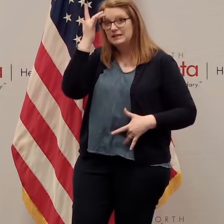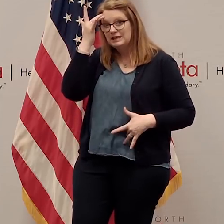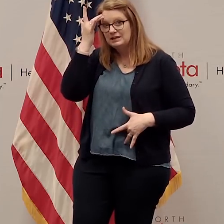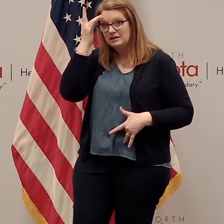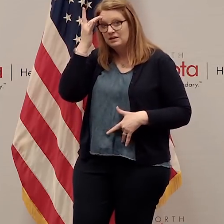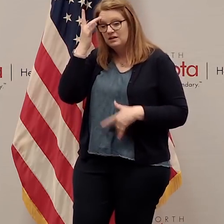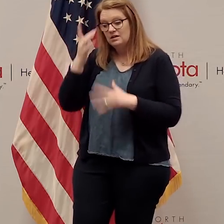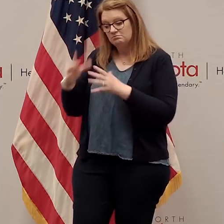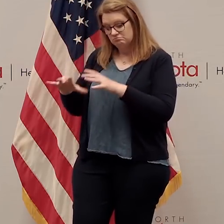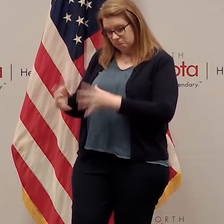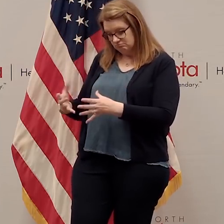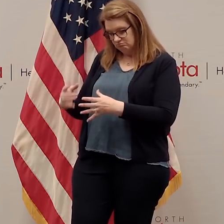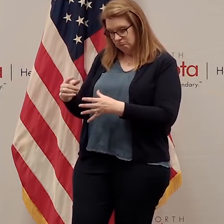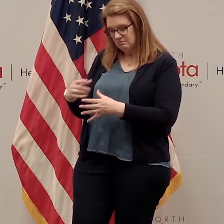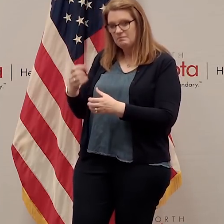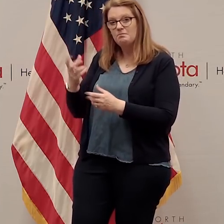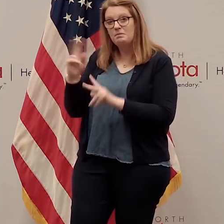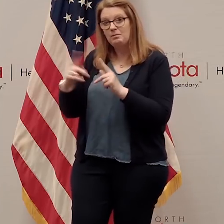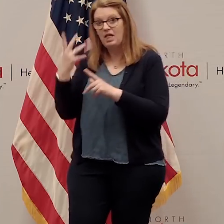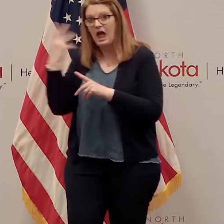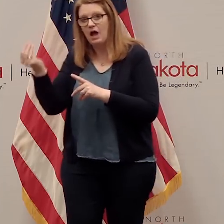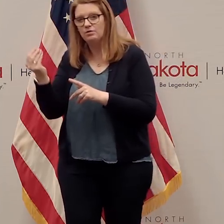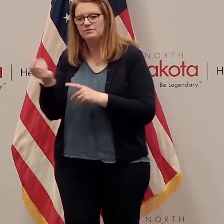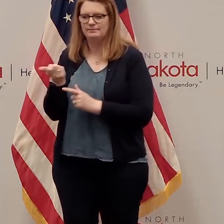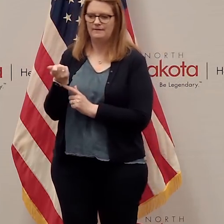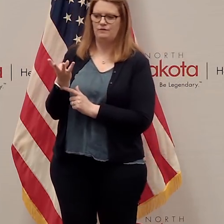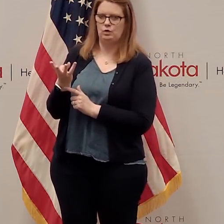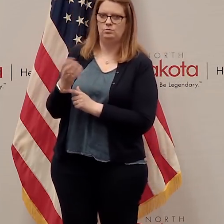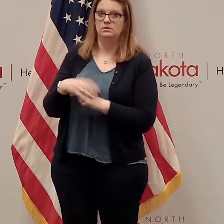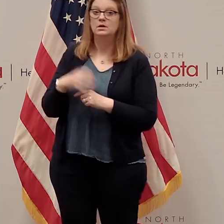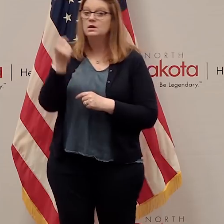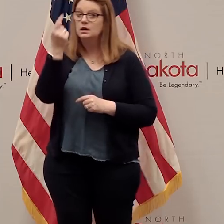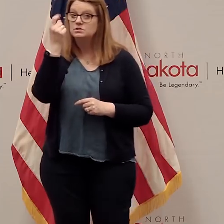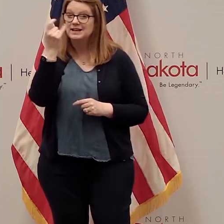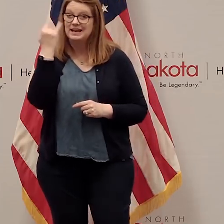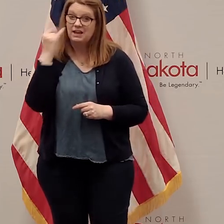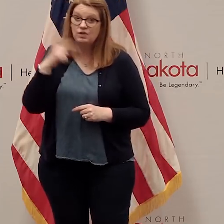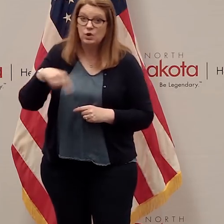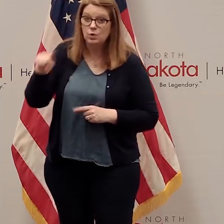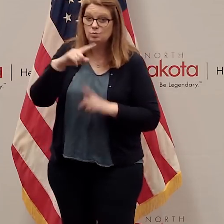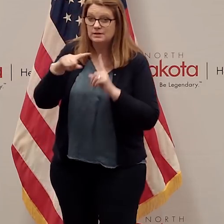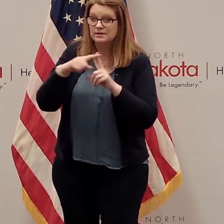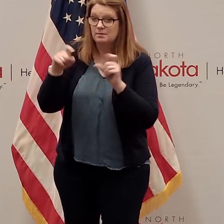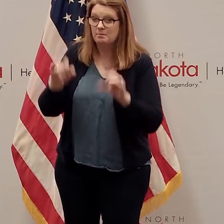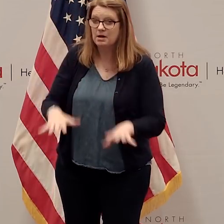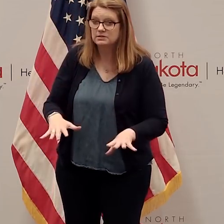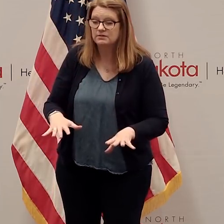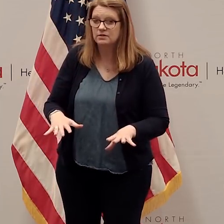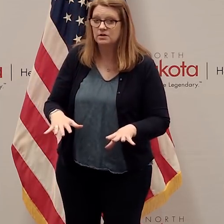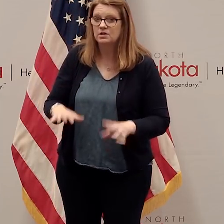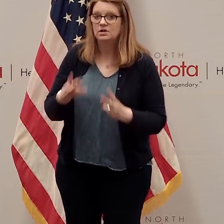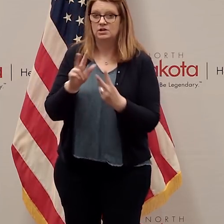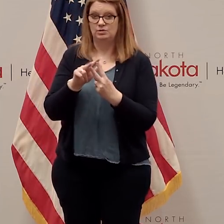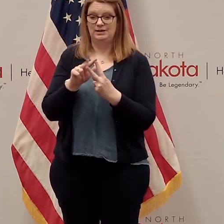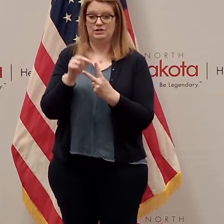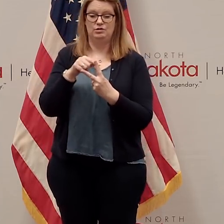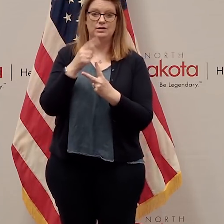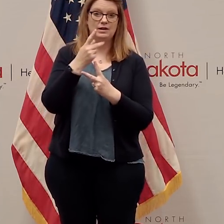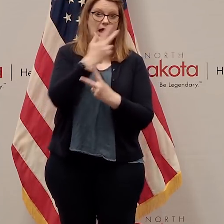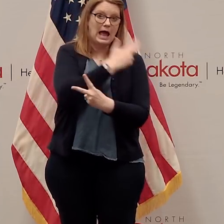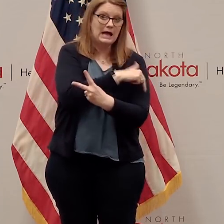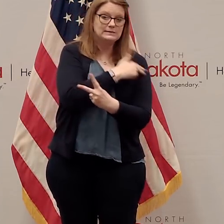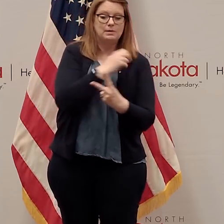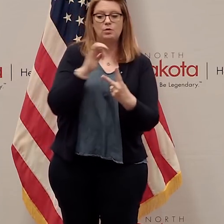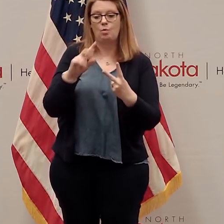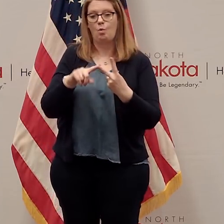about? We'd like to say very few, because if you've tested positive, you are either be in a care facility, a